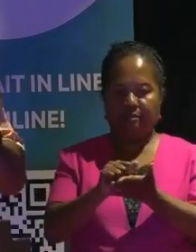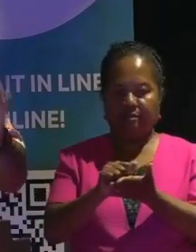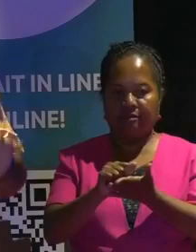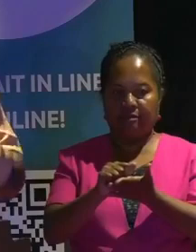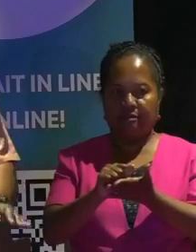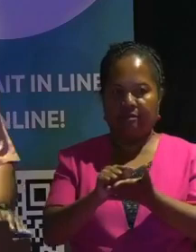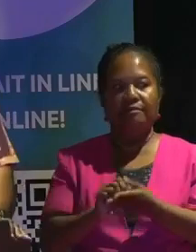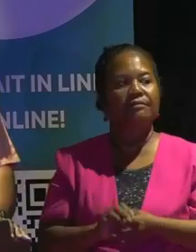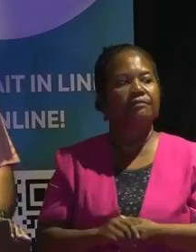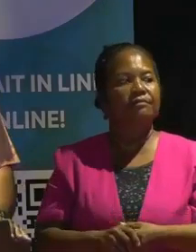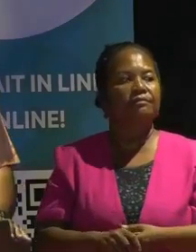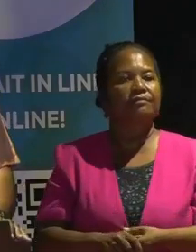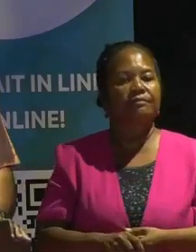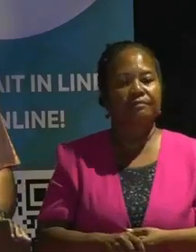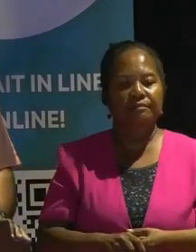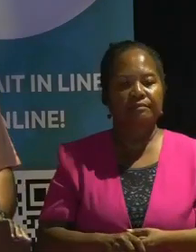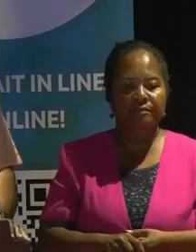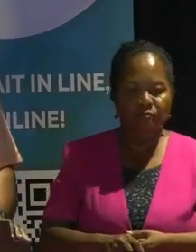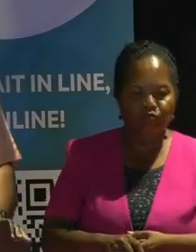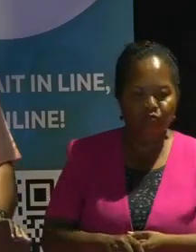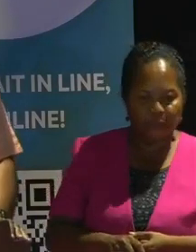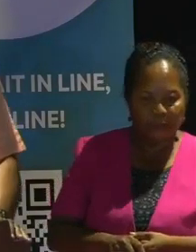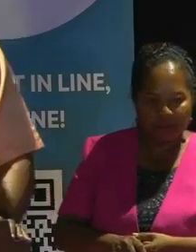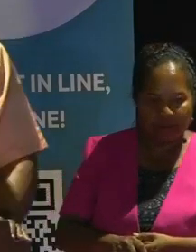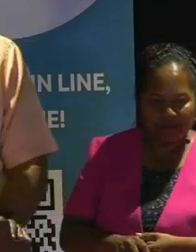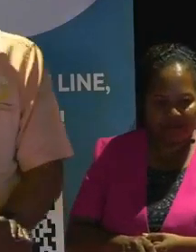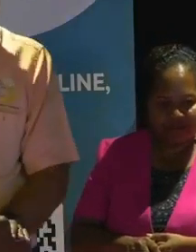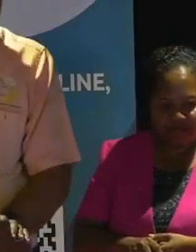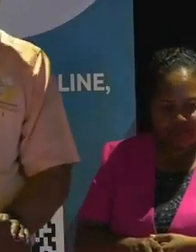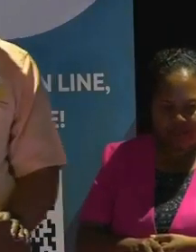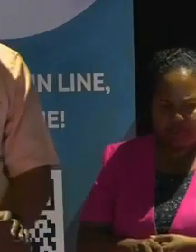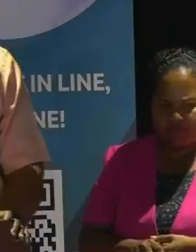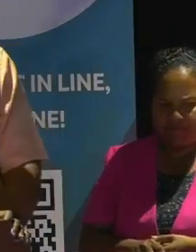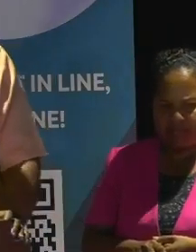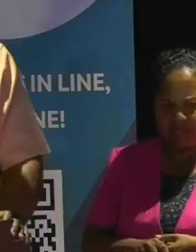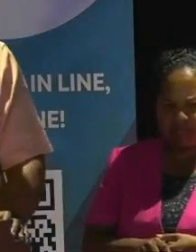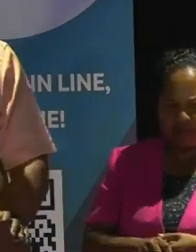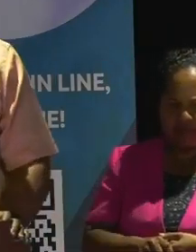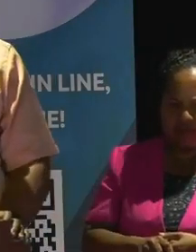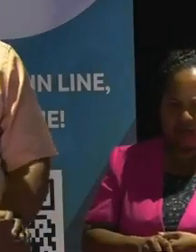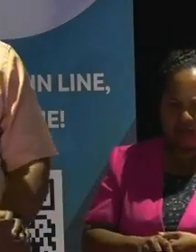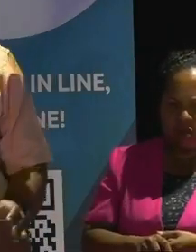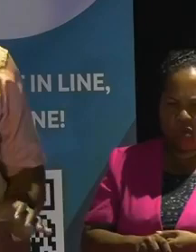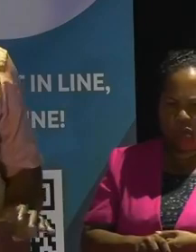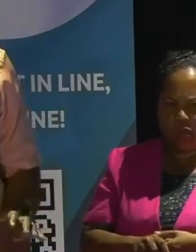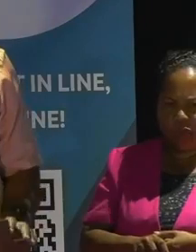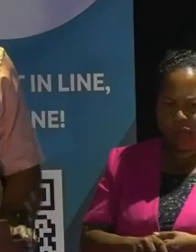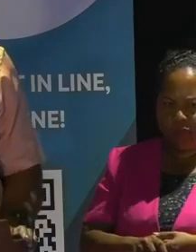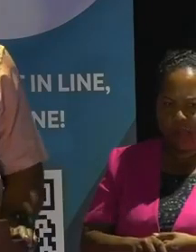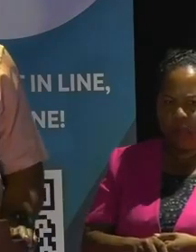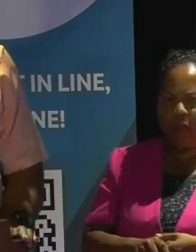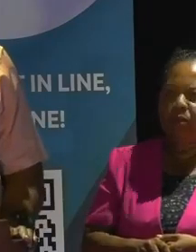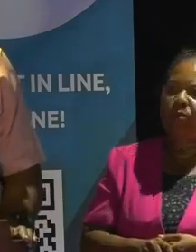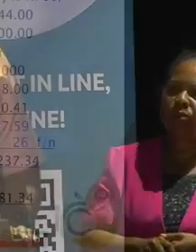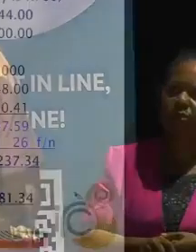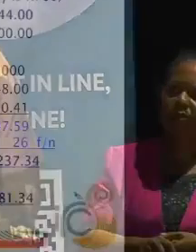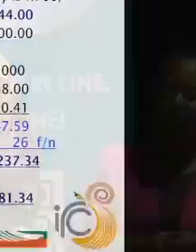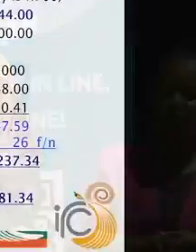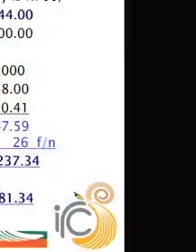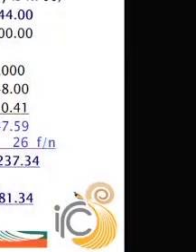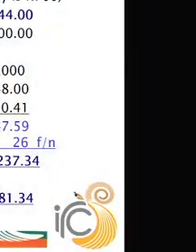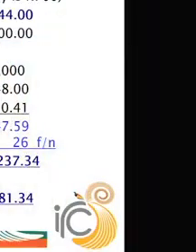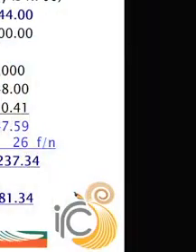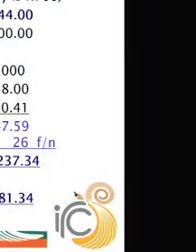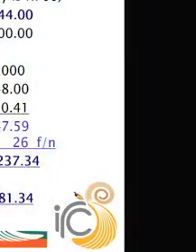all be on the same page. So the tax on